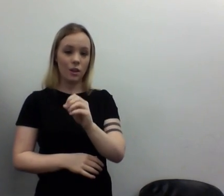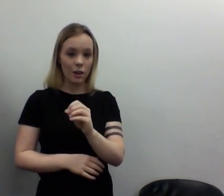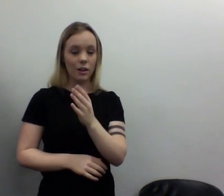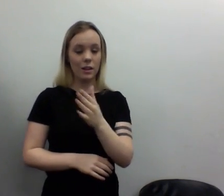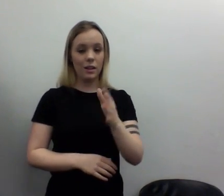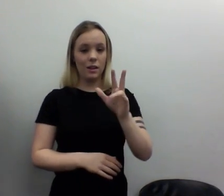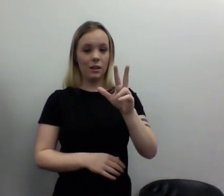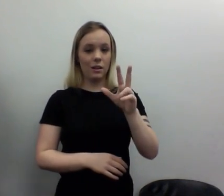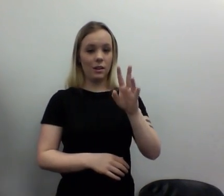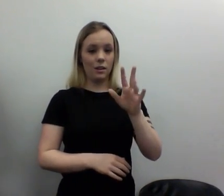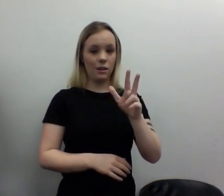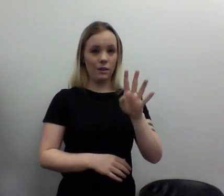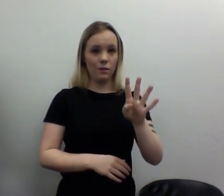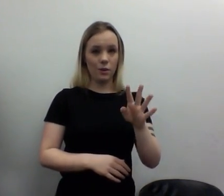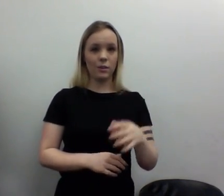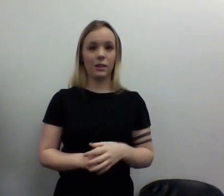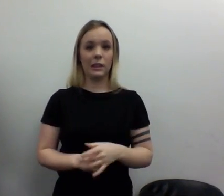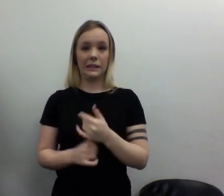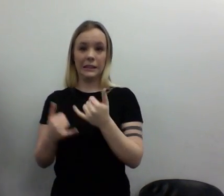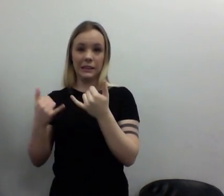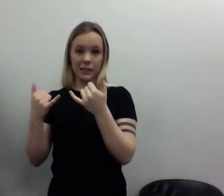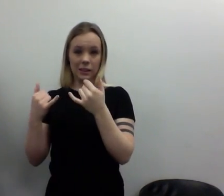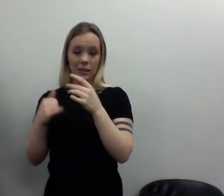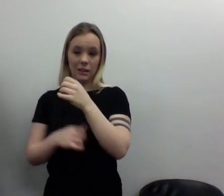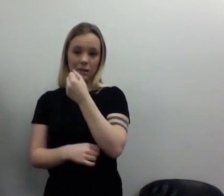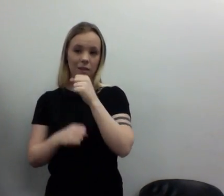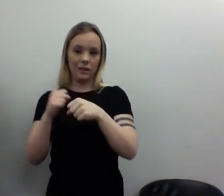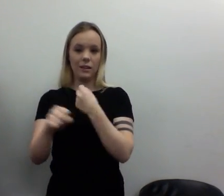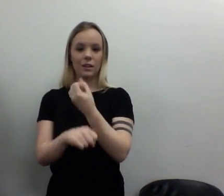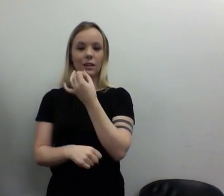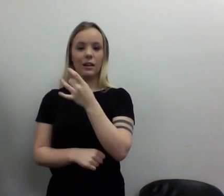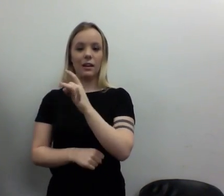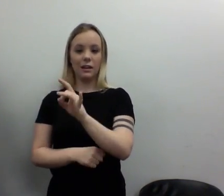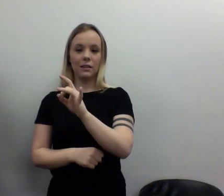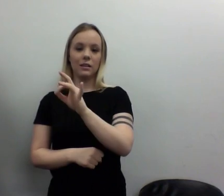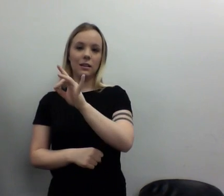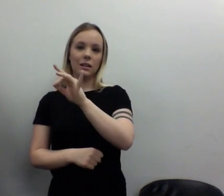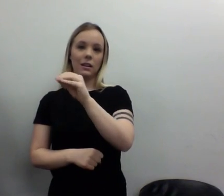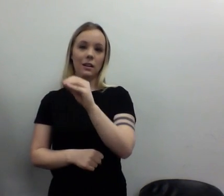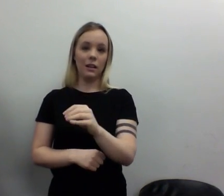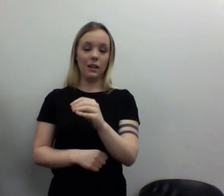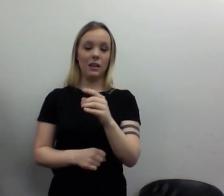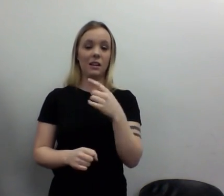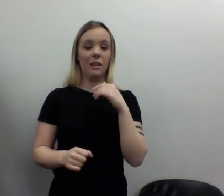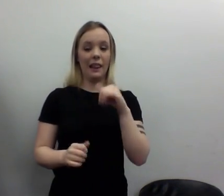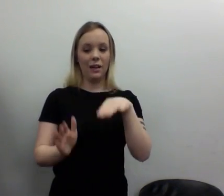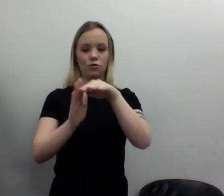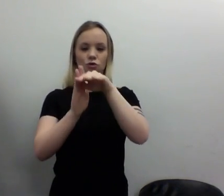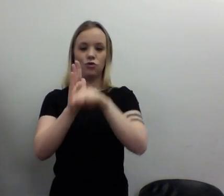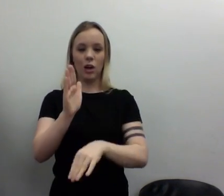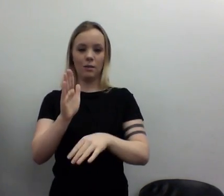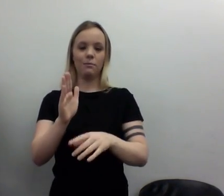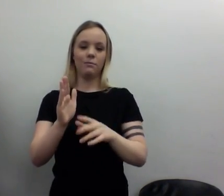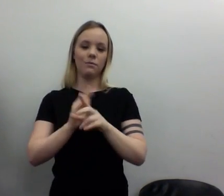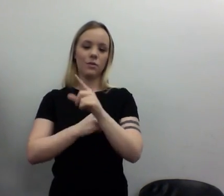age had dropped to 20 to 24. And in 1991 and 92 and on, by a very small